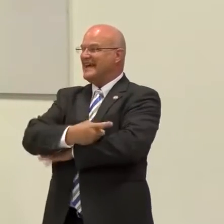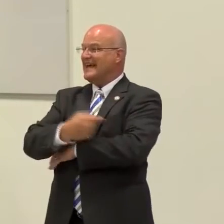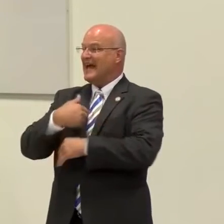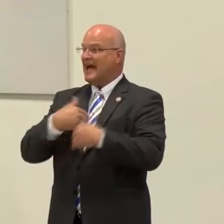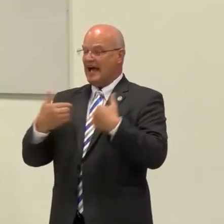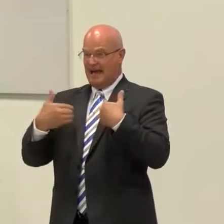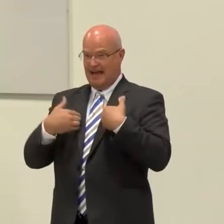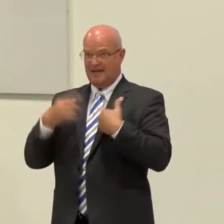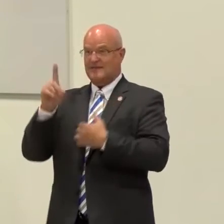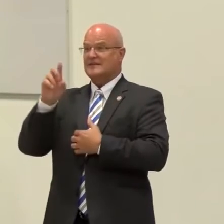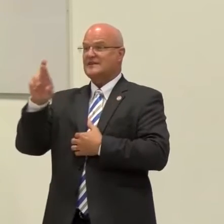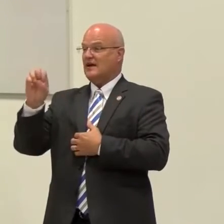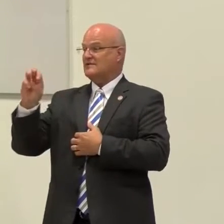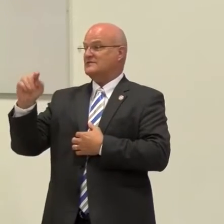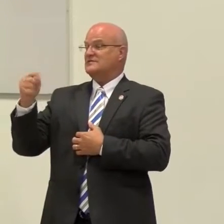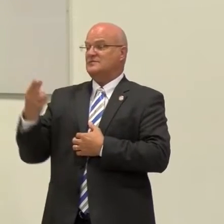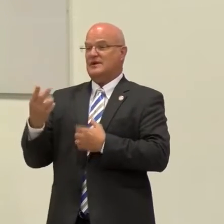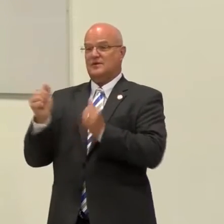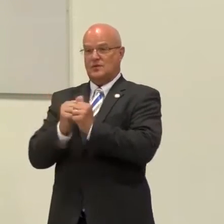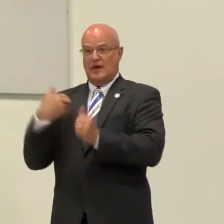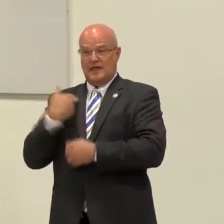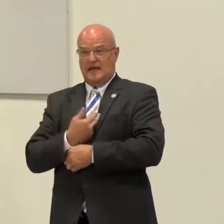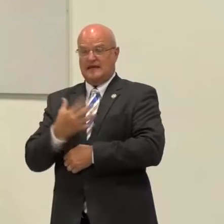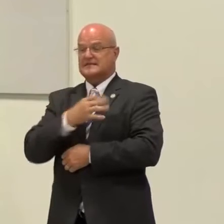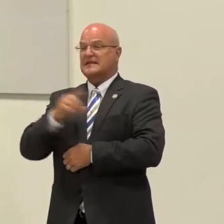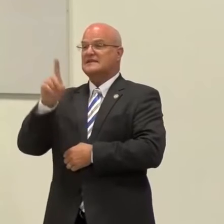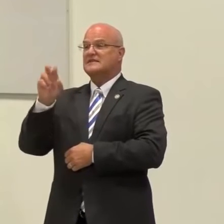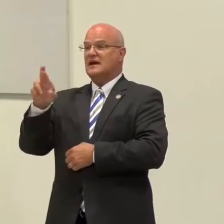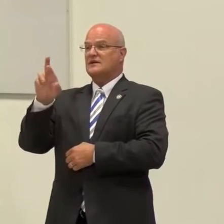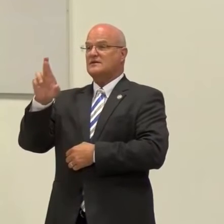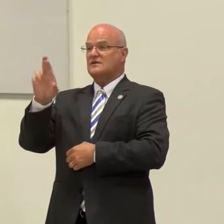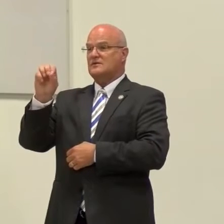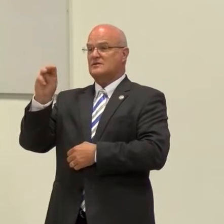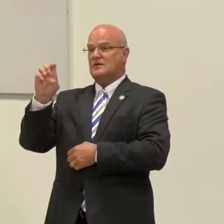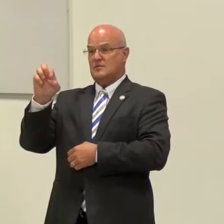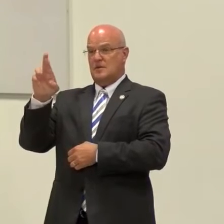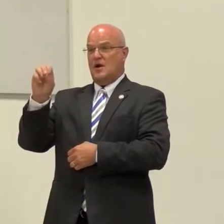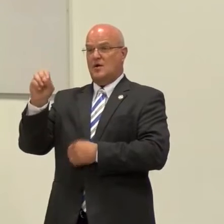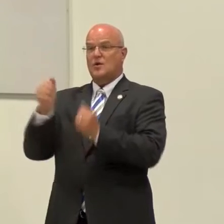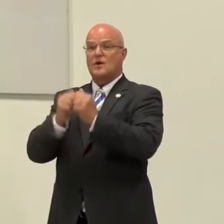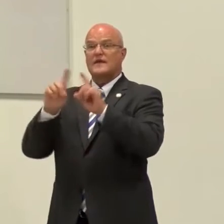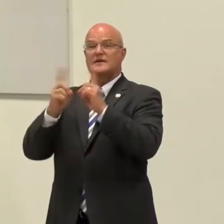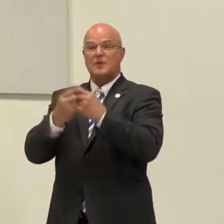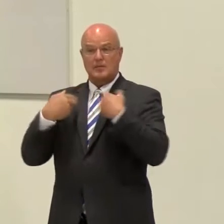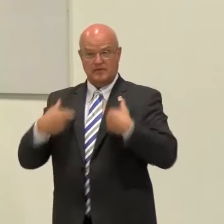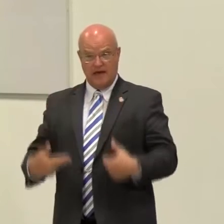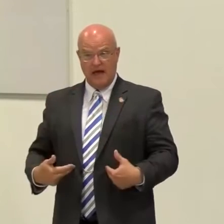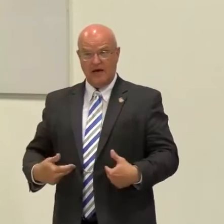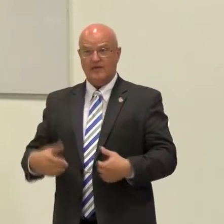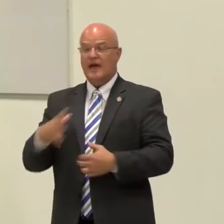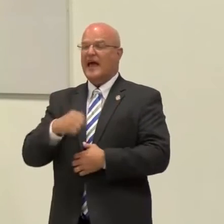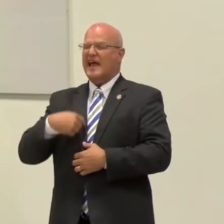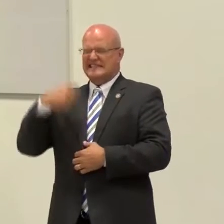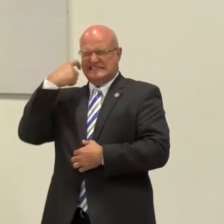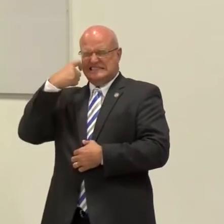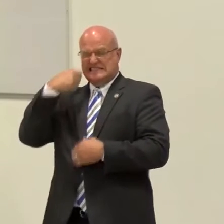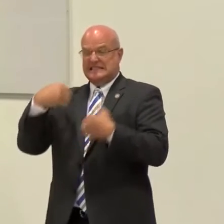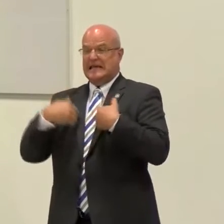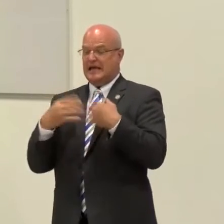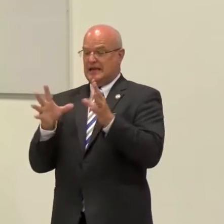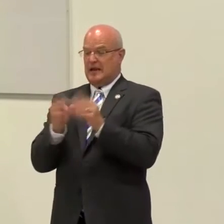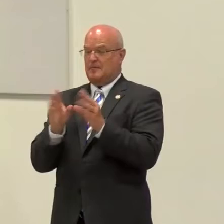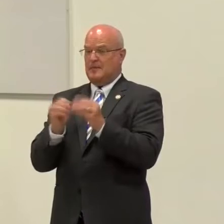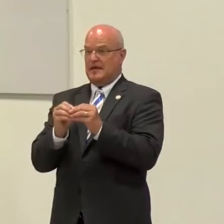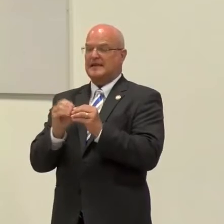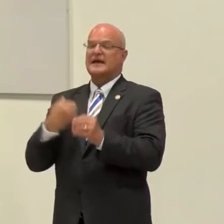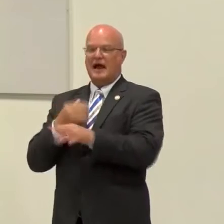joined, of course, by Dr. Smith and Dr. Jose Romero with the Department of Health, and we just had a meeting,